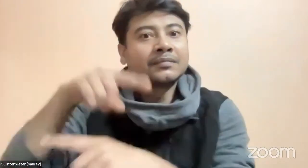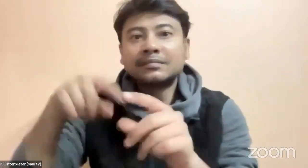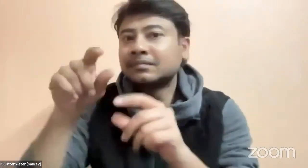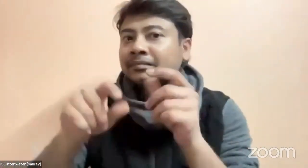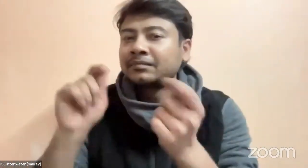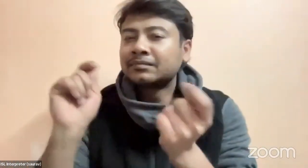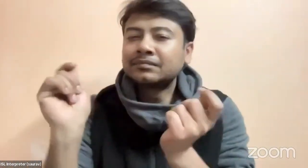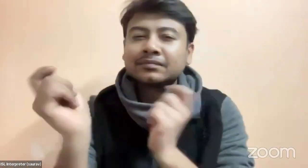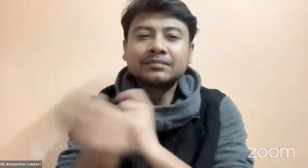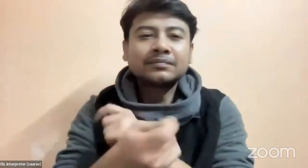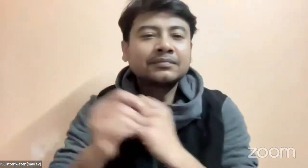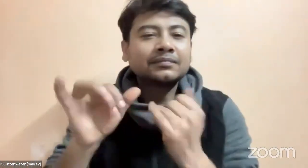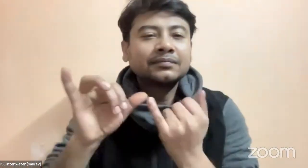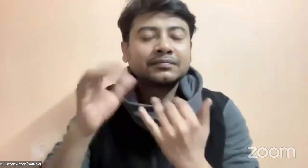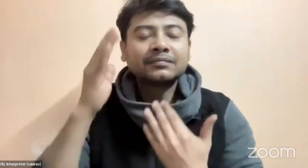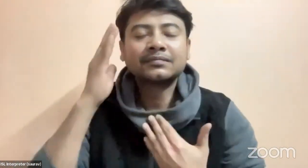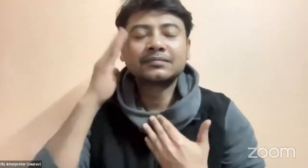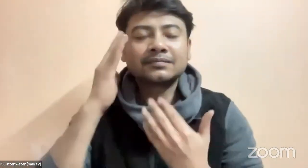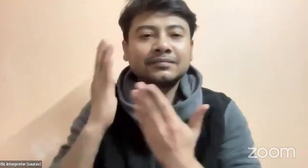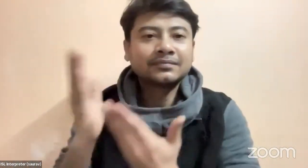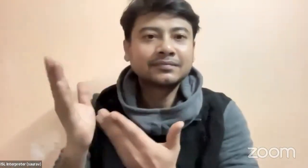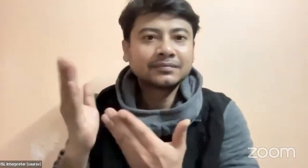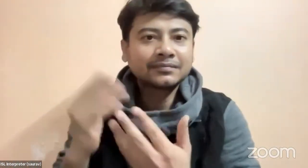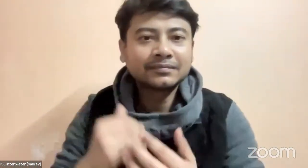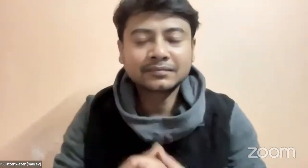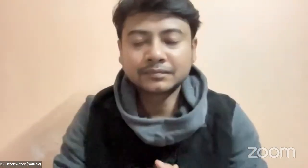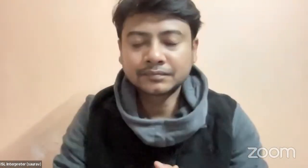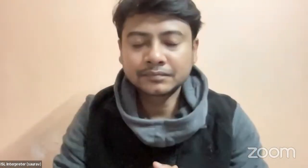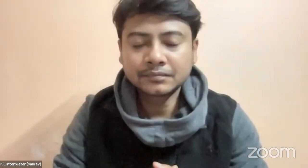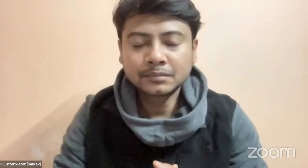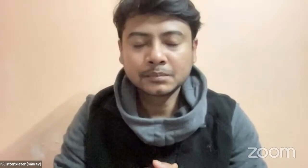Then I offer my respectful obeisances to Sri Panchatattva,